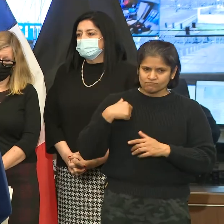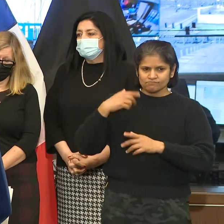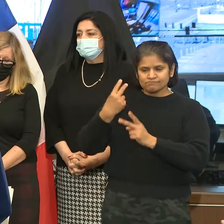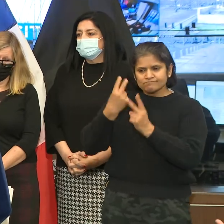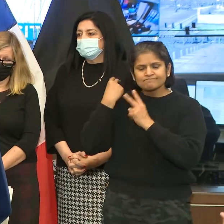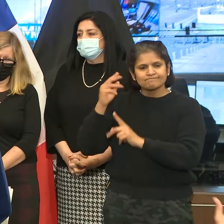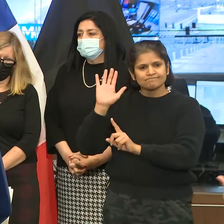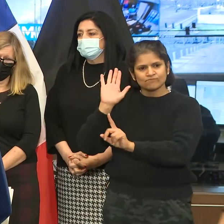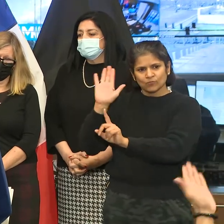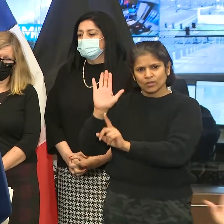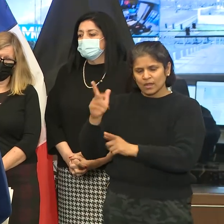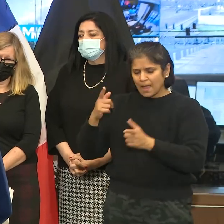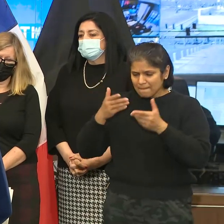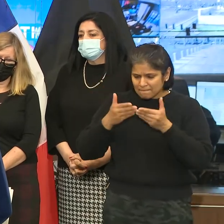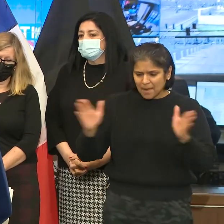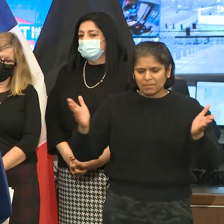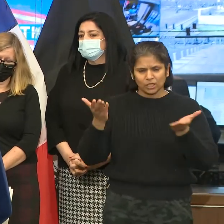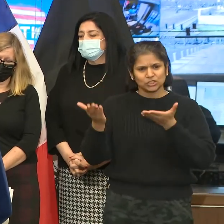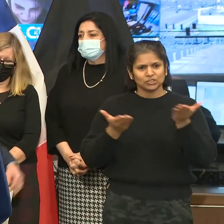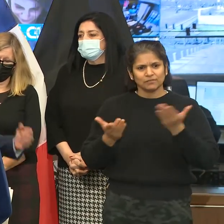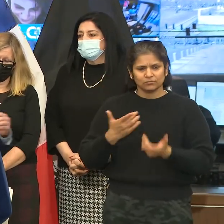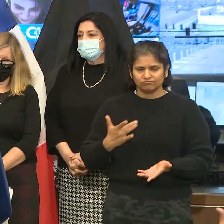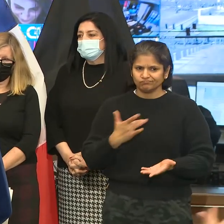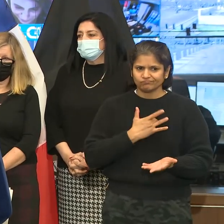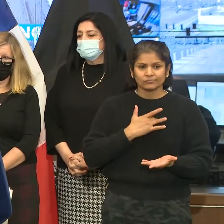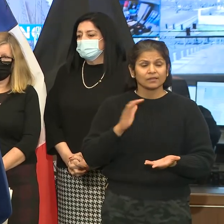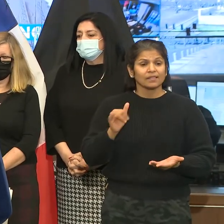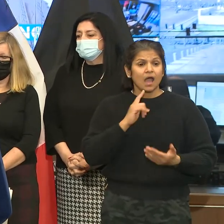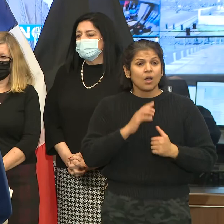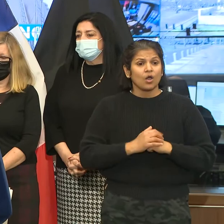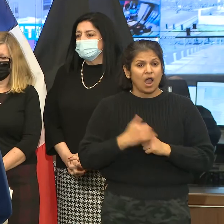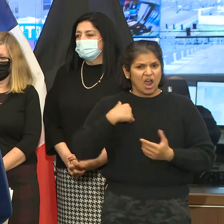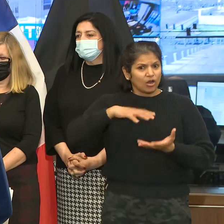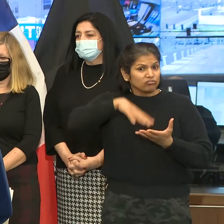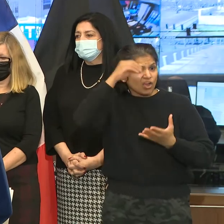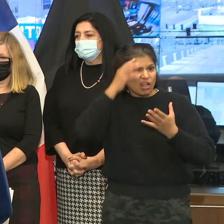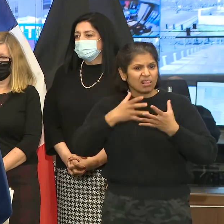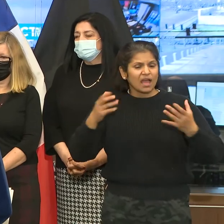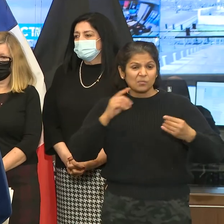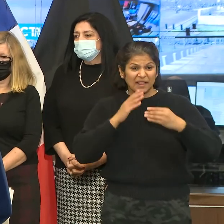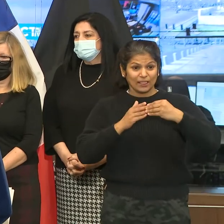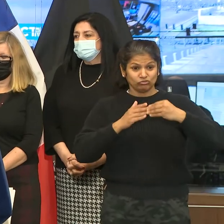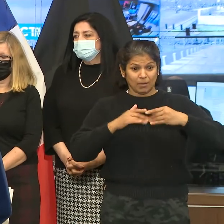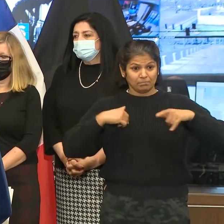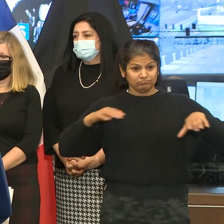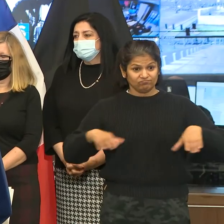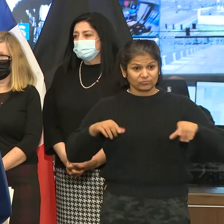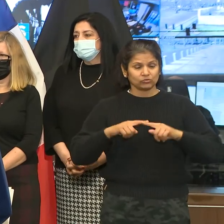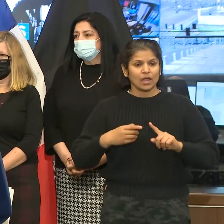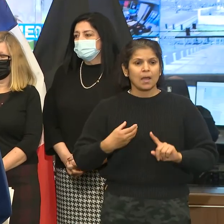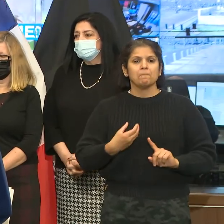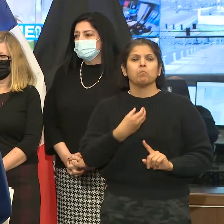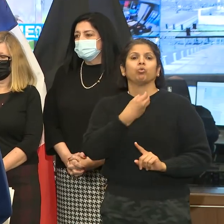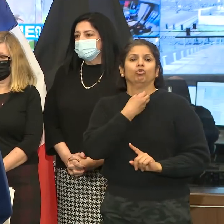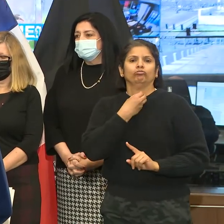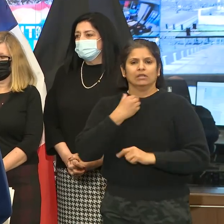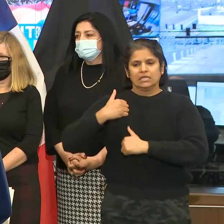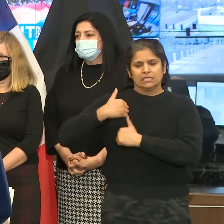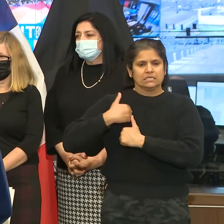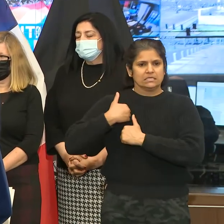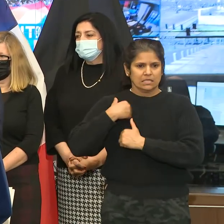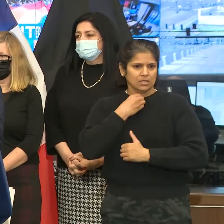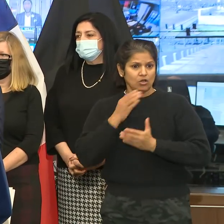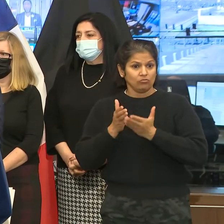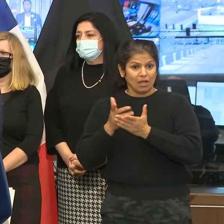Much of what I've learned about leadership, I learned in the Marine Corps. In combat, I served under some remarkable leaders. I also served under some pretty terrible ones. When I left the service, I